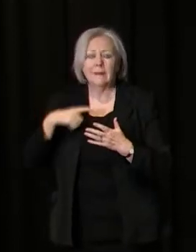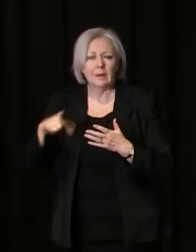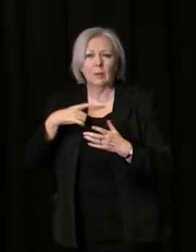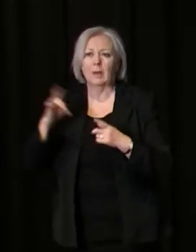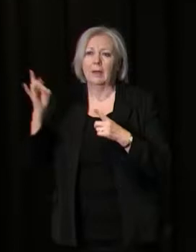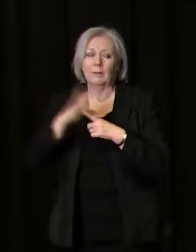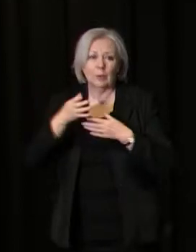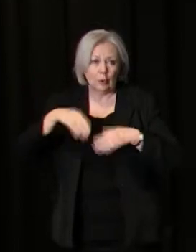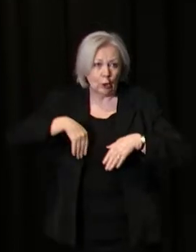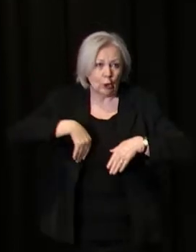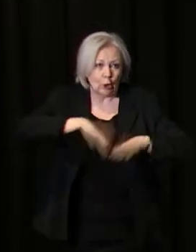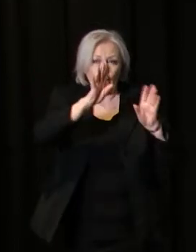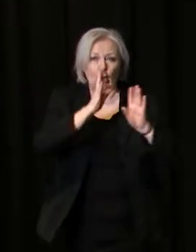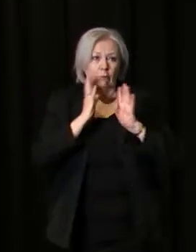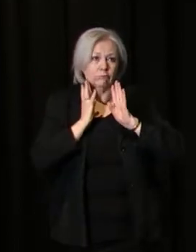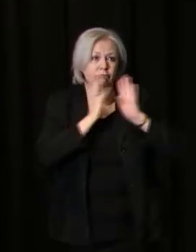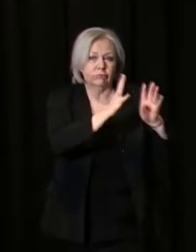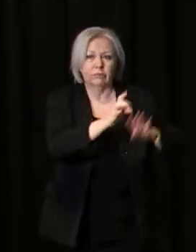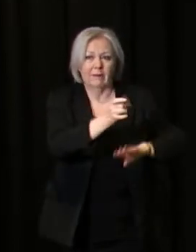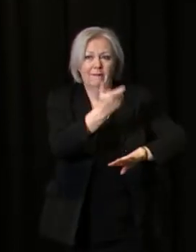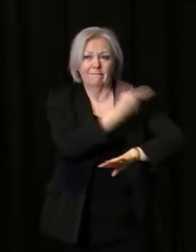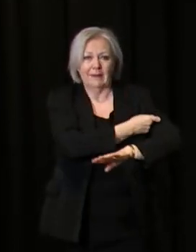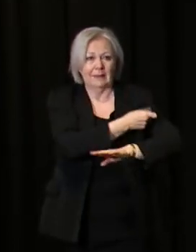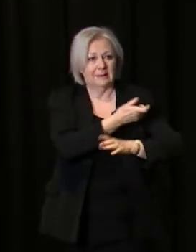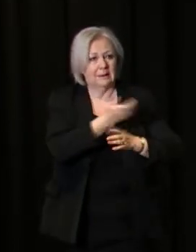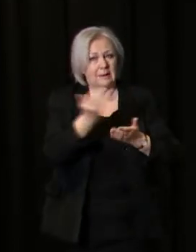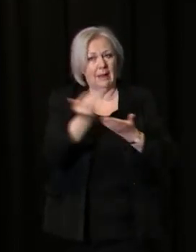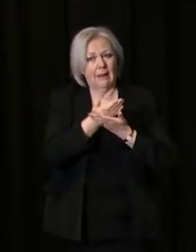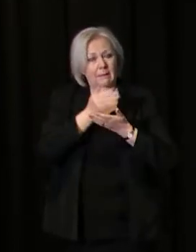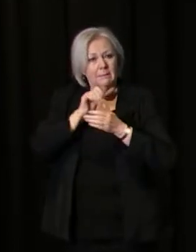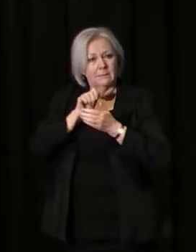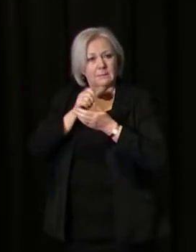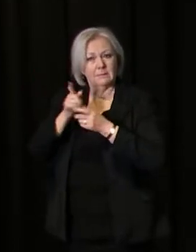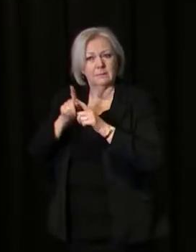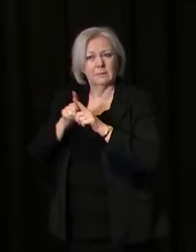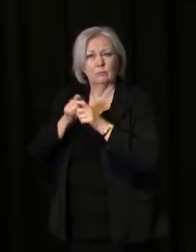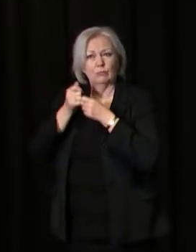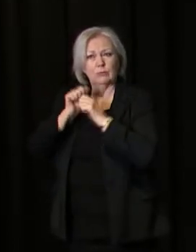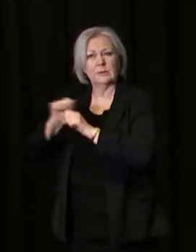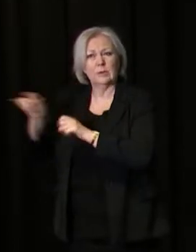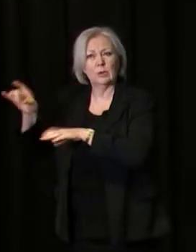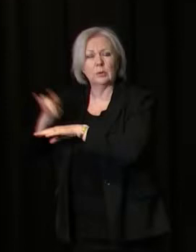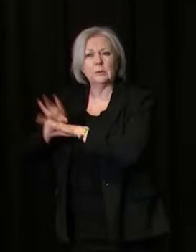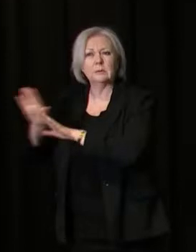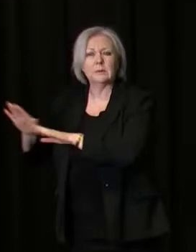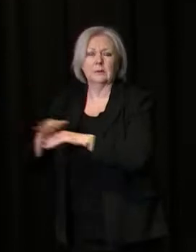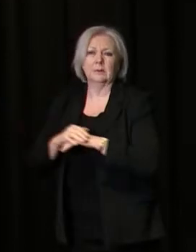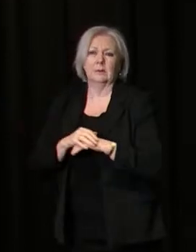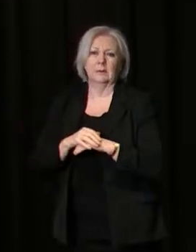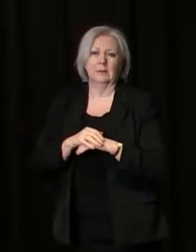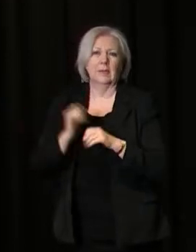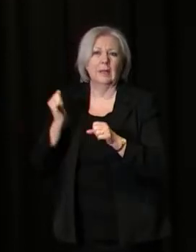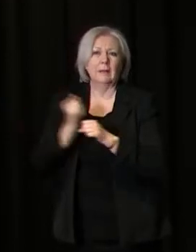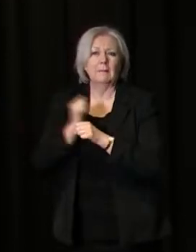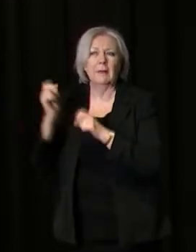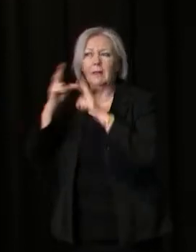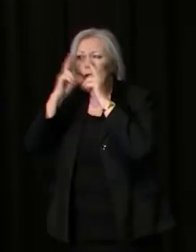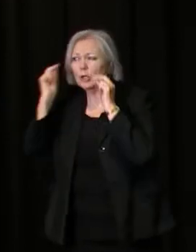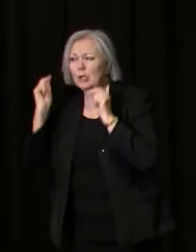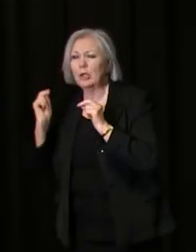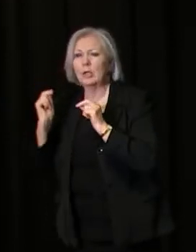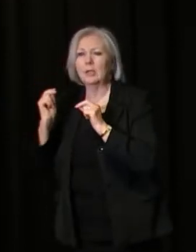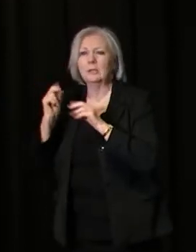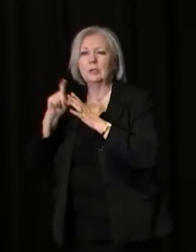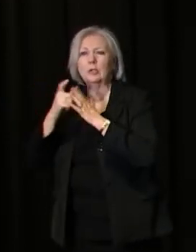get vaccinated and do your bit to get us across those levels, but also to make it easier for those frontline